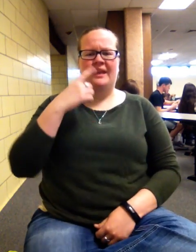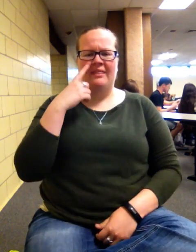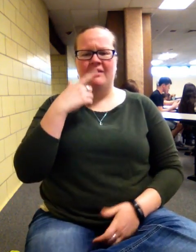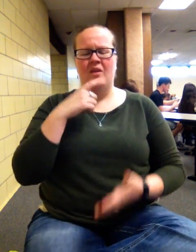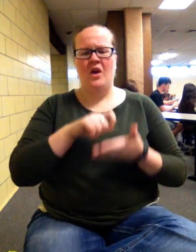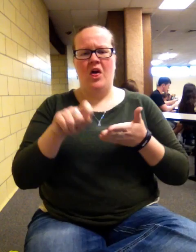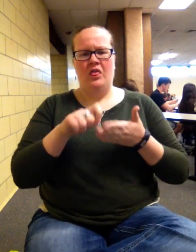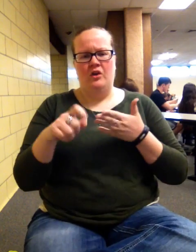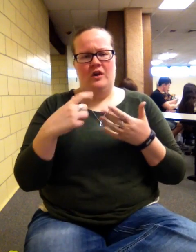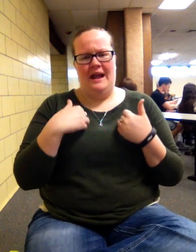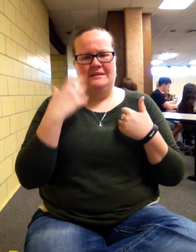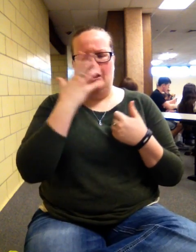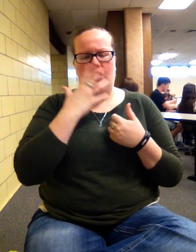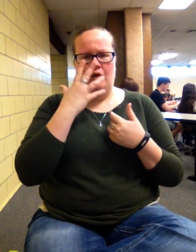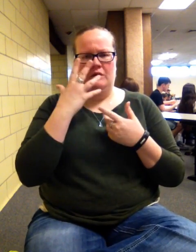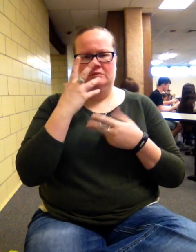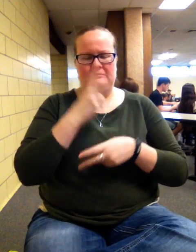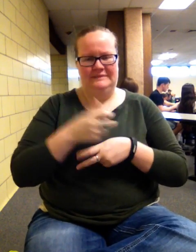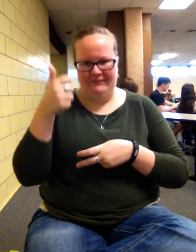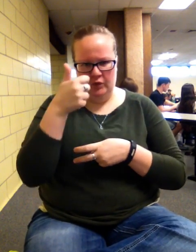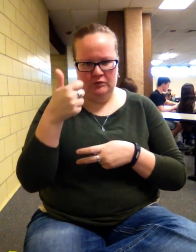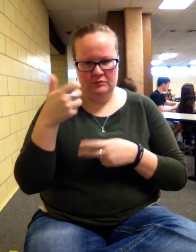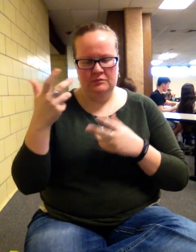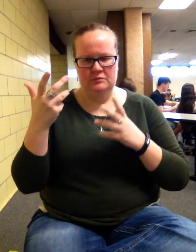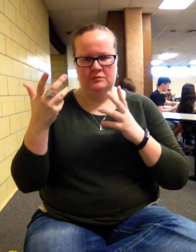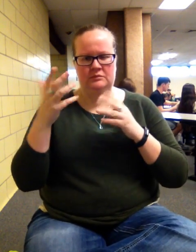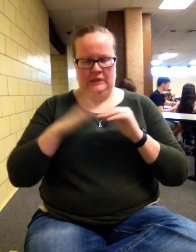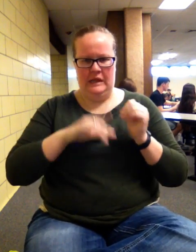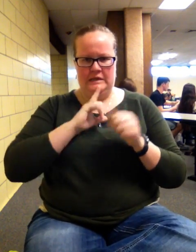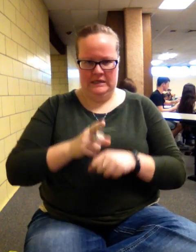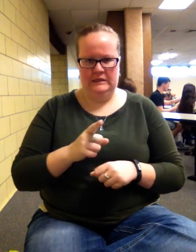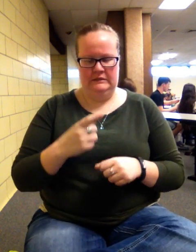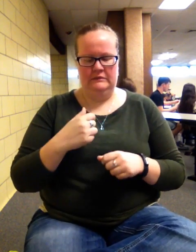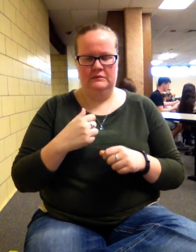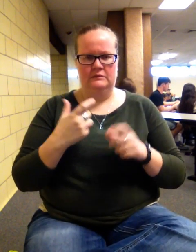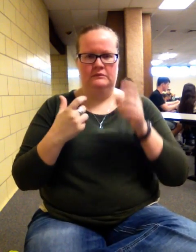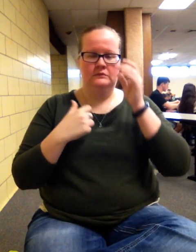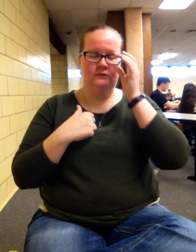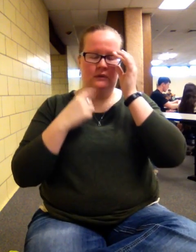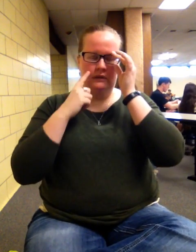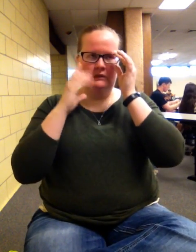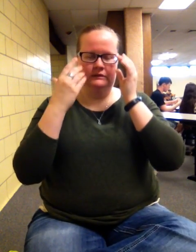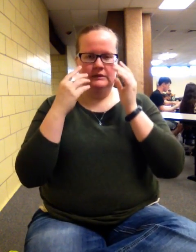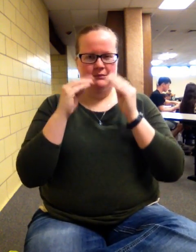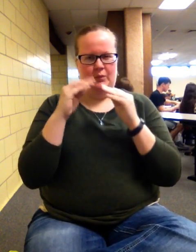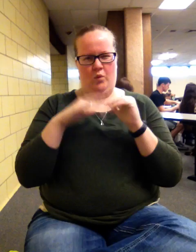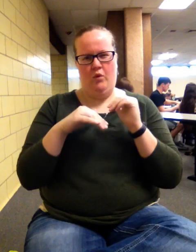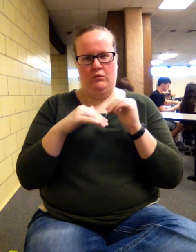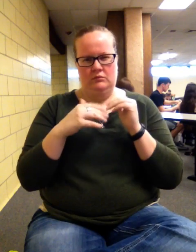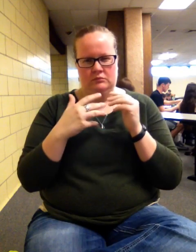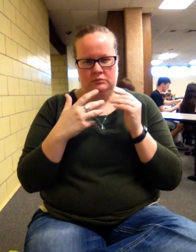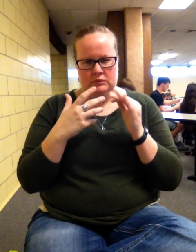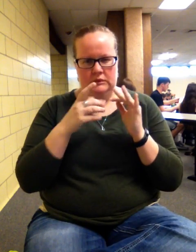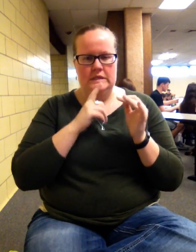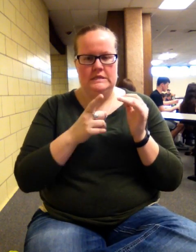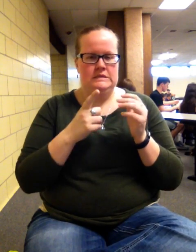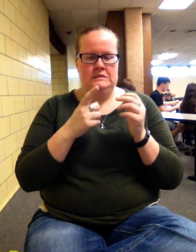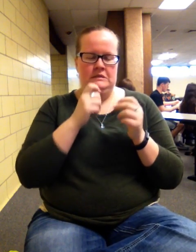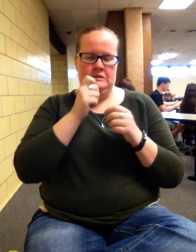harder than it really is. Okay, because I think the way they write the equations, it seems a little bit harder than it really is. So let me just kind of explain to